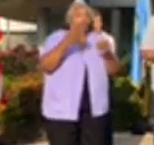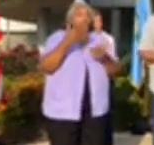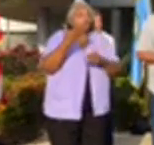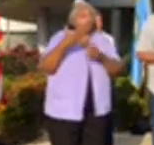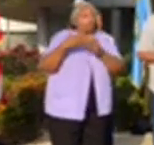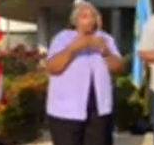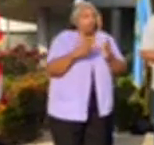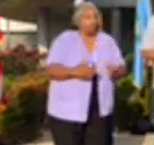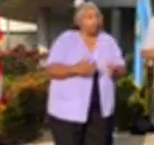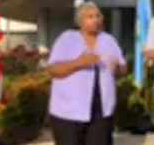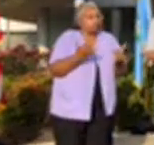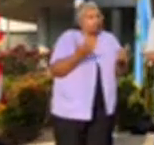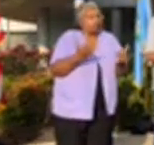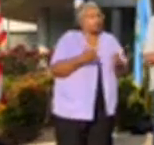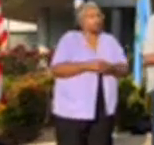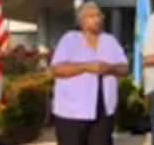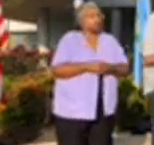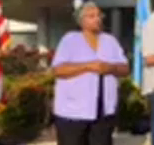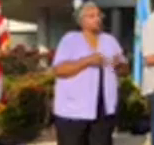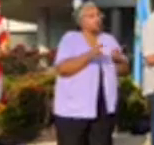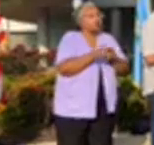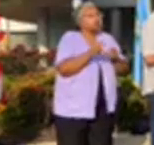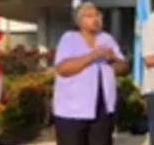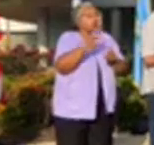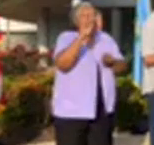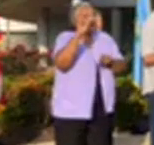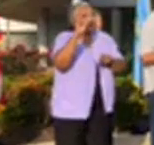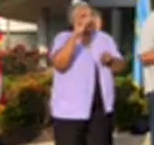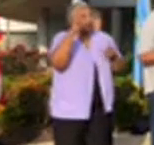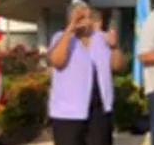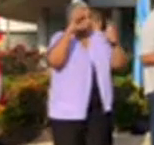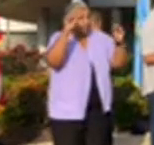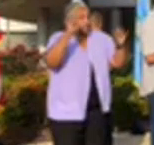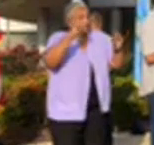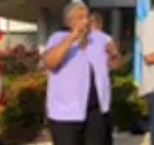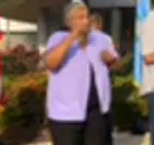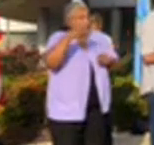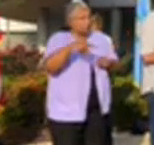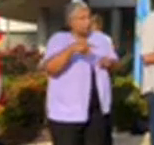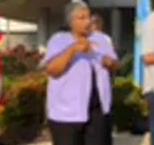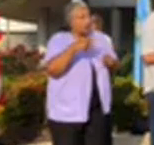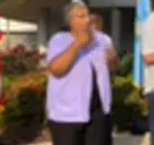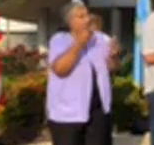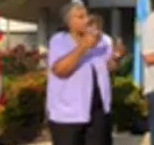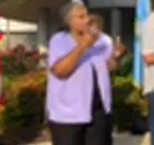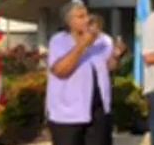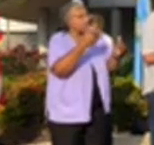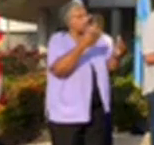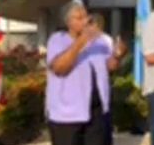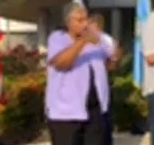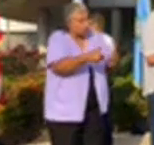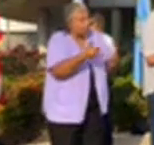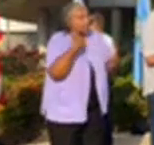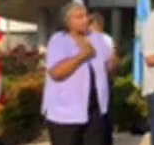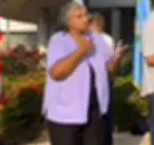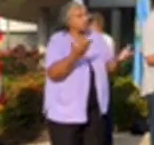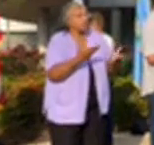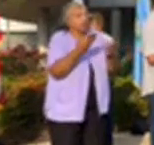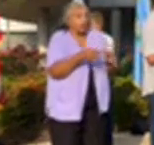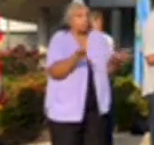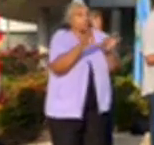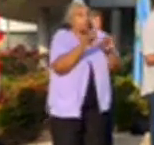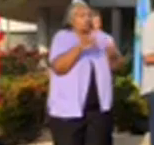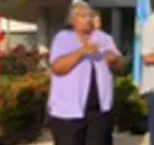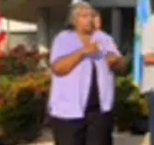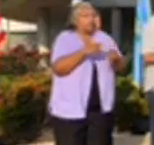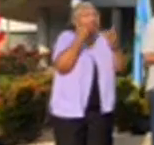here today. And Madam President Chang, thank you for inviting us all here. This is such an important gathering, so thank